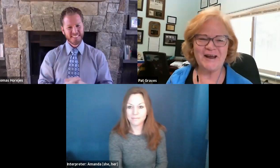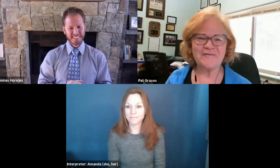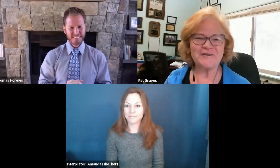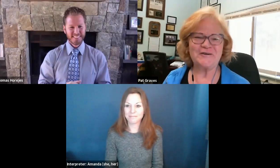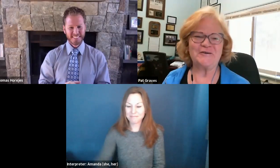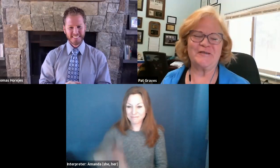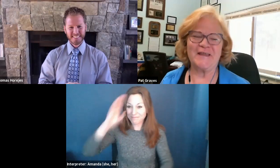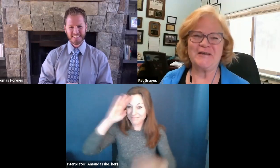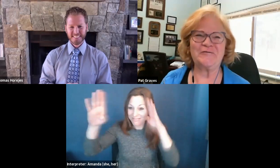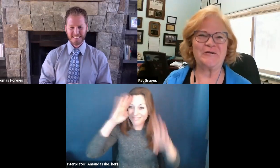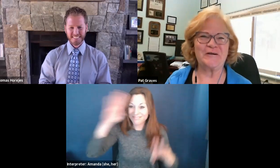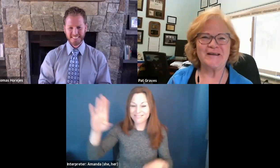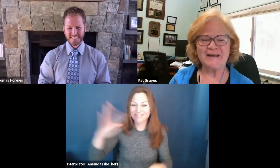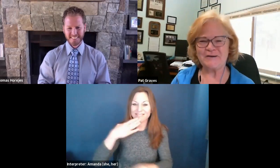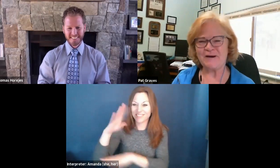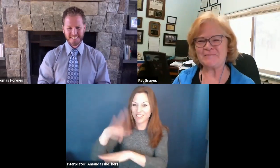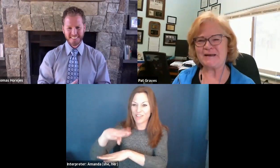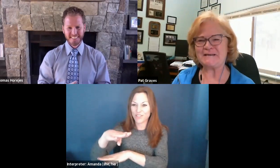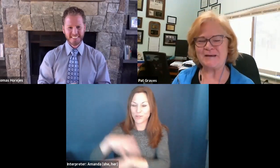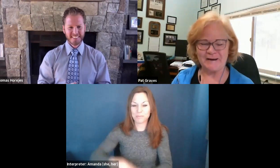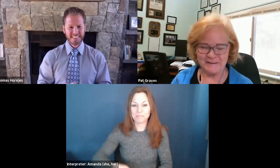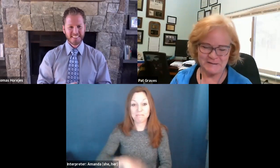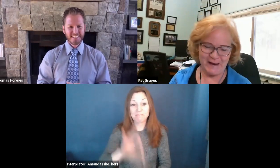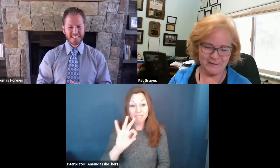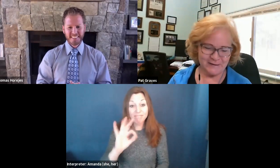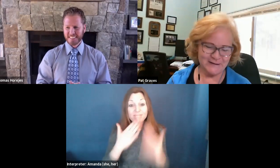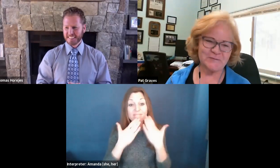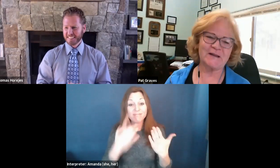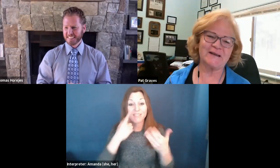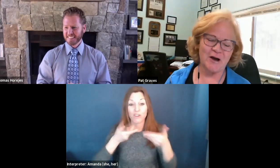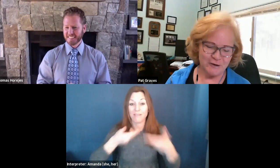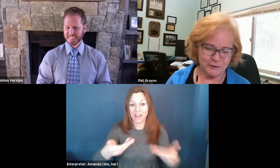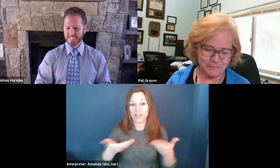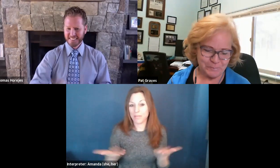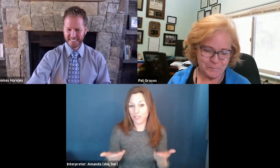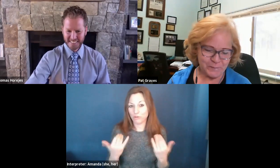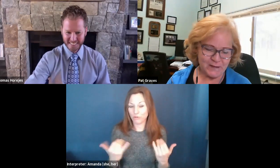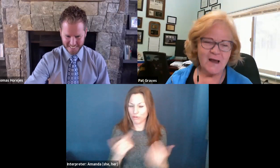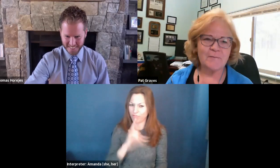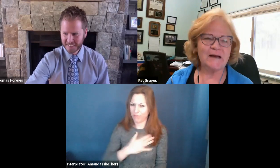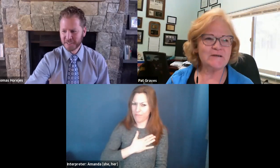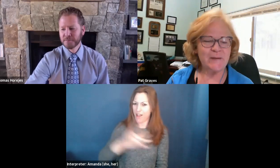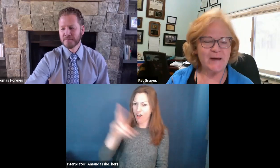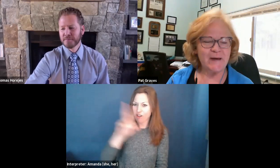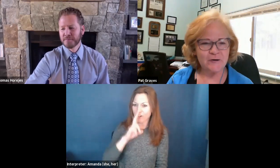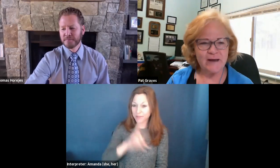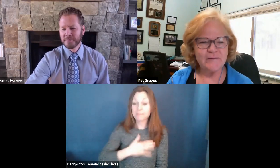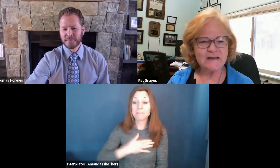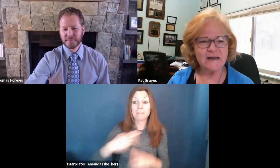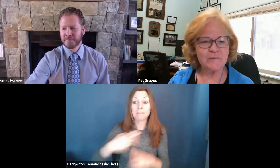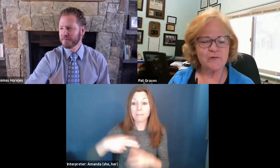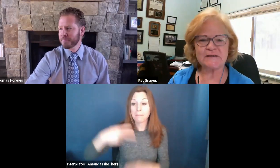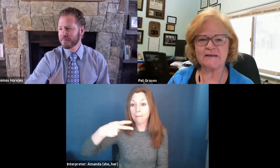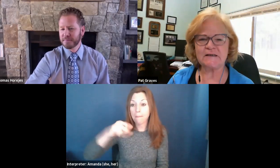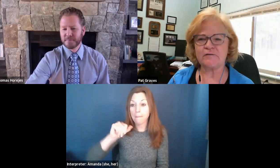Hi, good afternoon. Thank you for inviting me to be on this panel. It is really an honor. My name is Pat